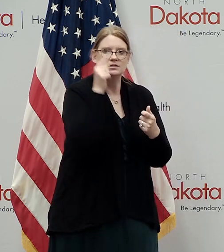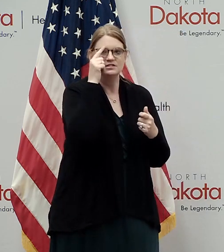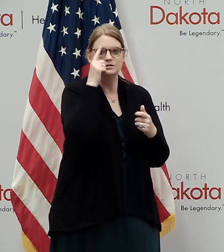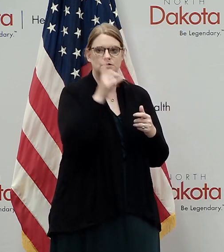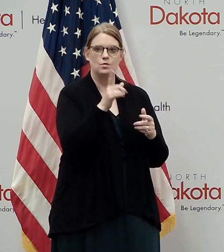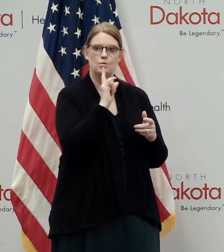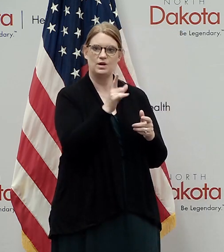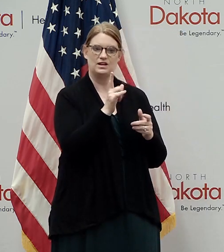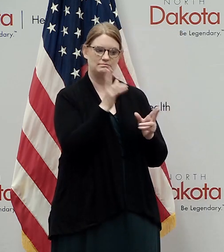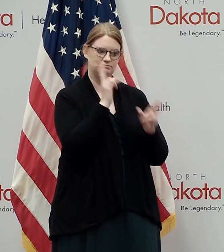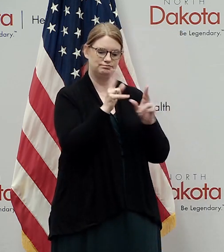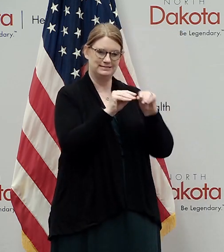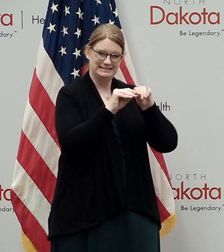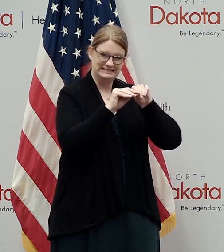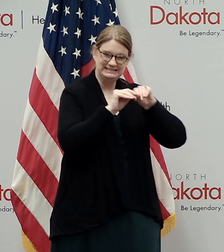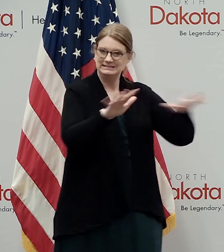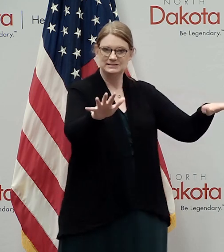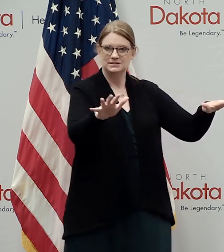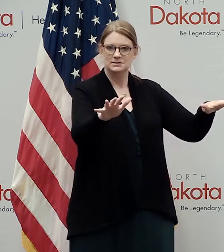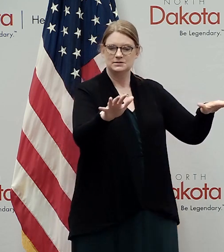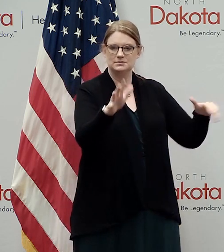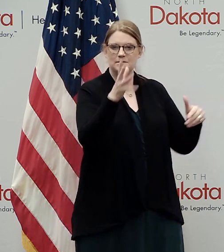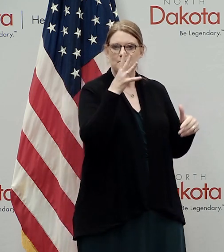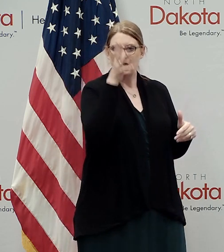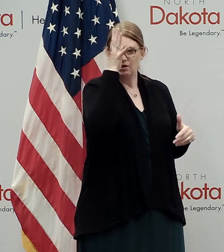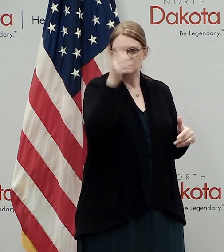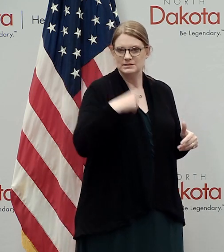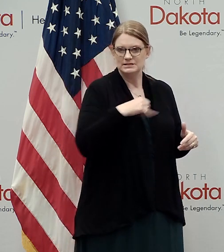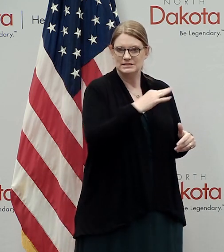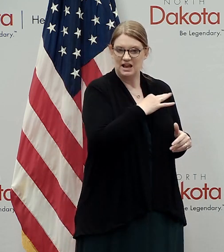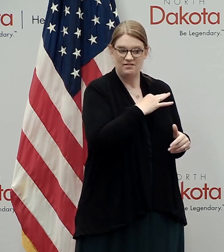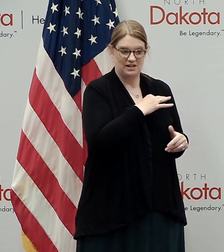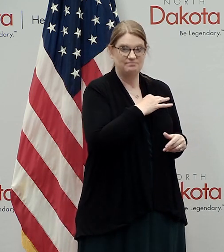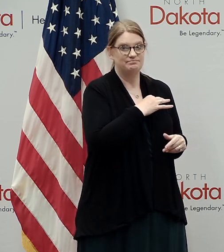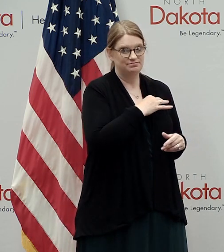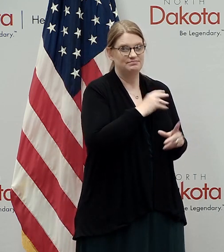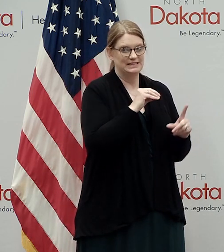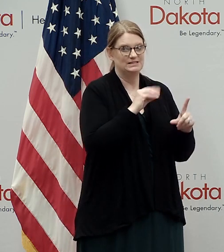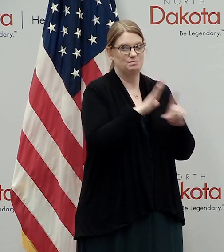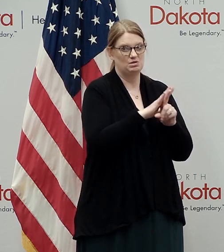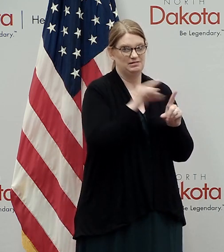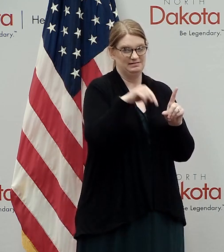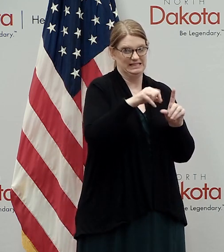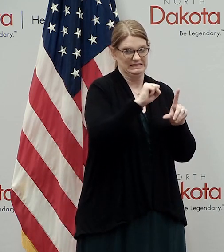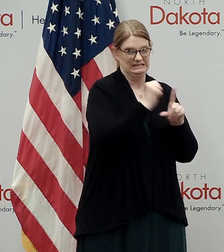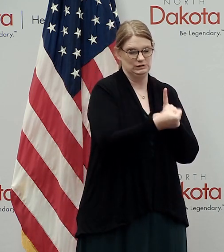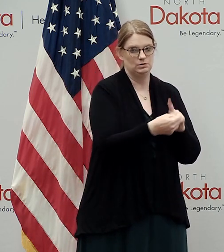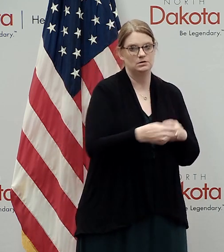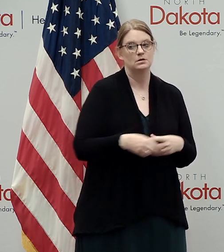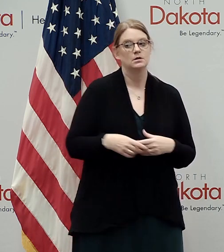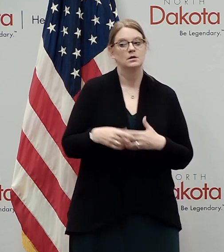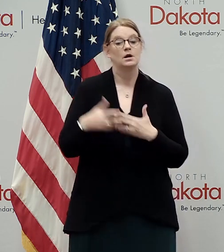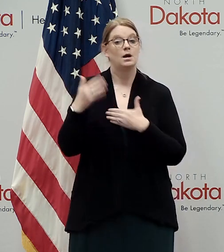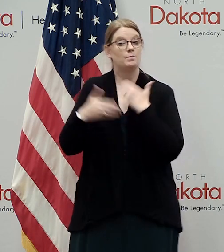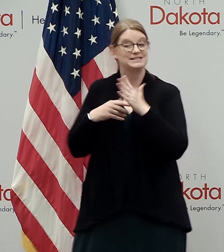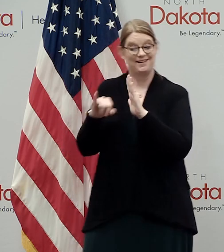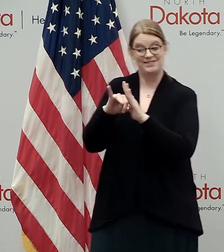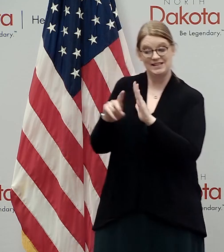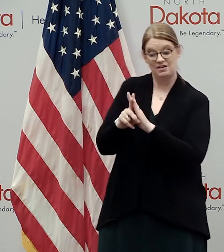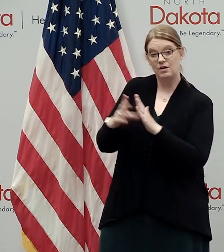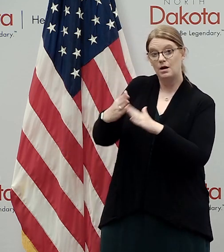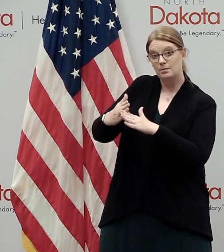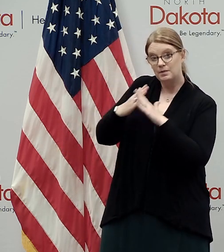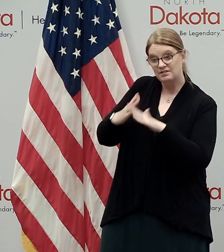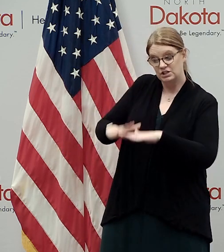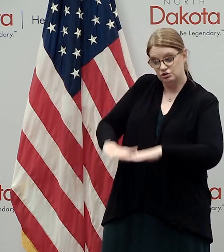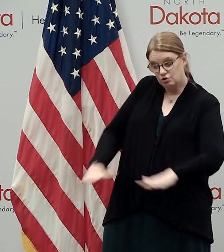parents and staff of exposures in the school settings. They must develop a process for identifying and protecting